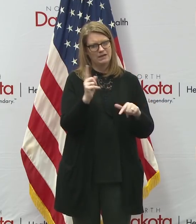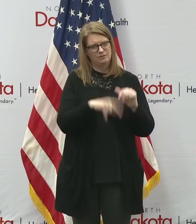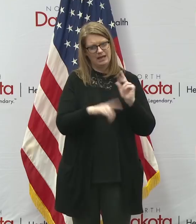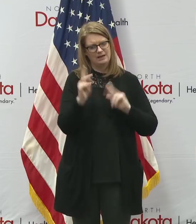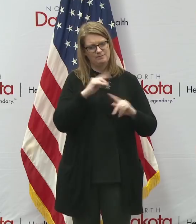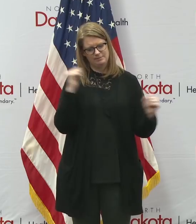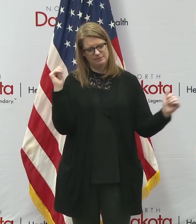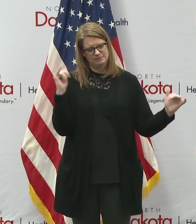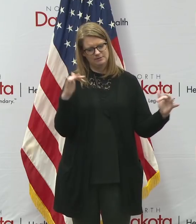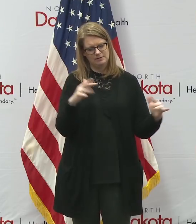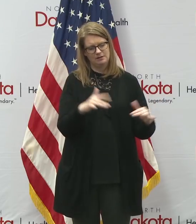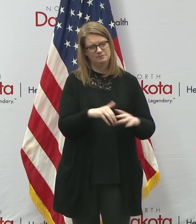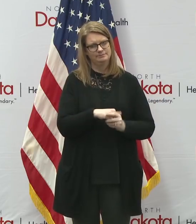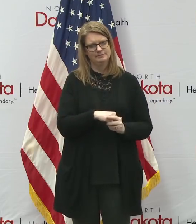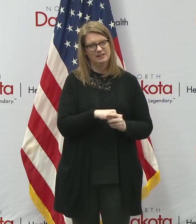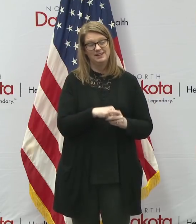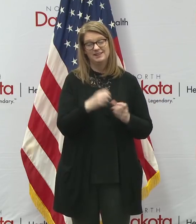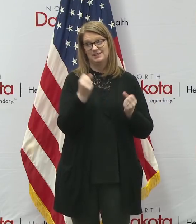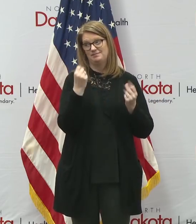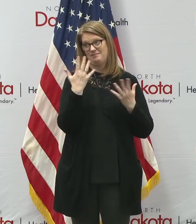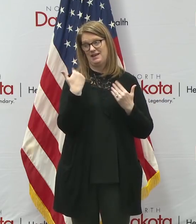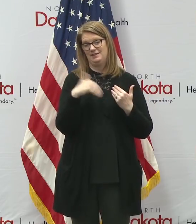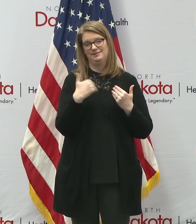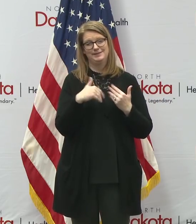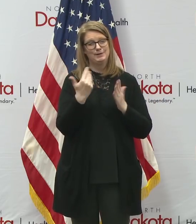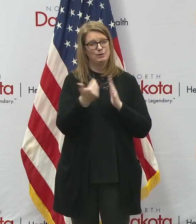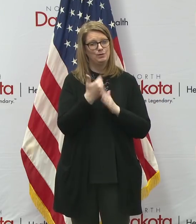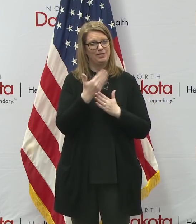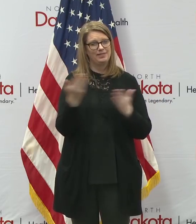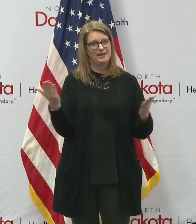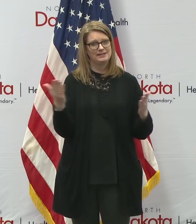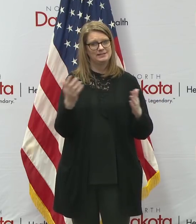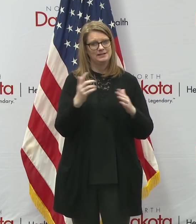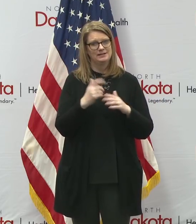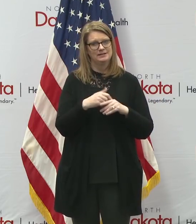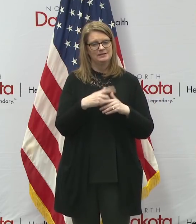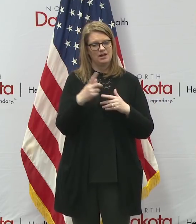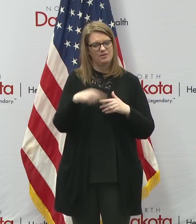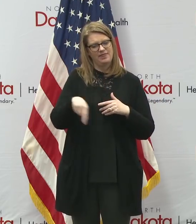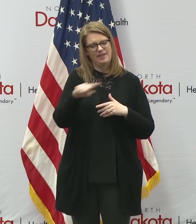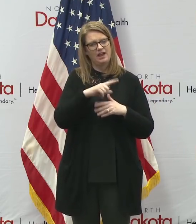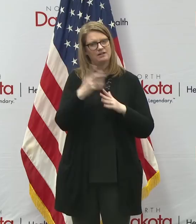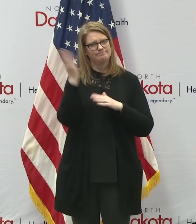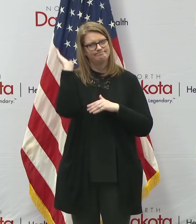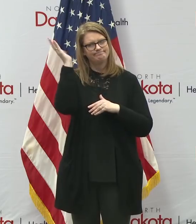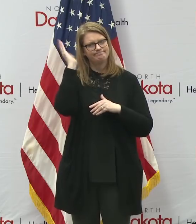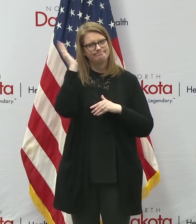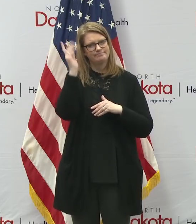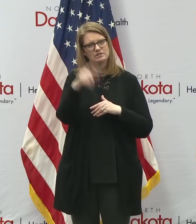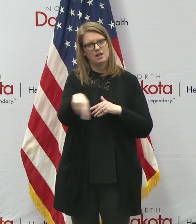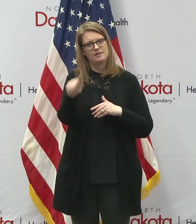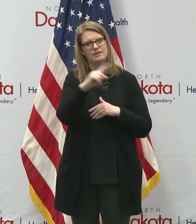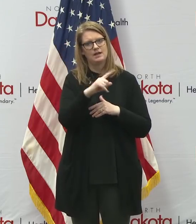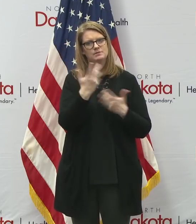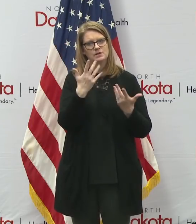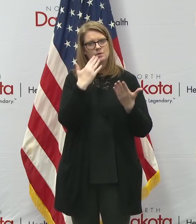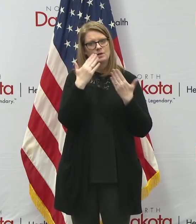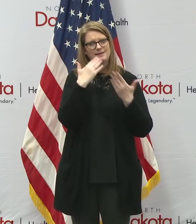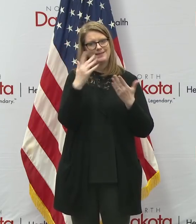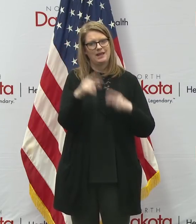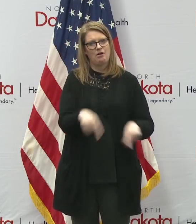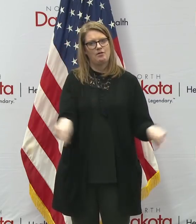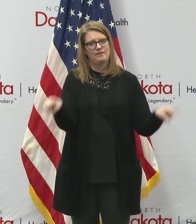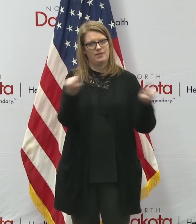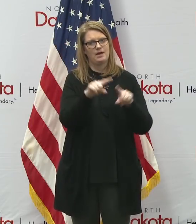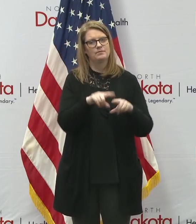There's a lot of innovation that's going on in terms of how they're delivering against their faith-based missions. But we want to thank all of those organizations